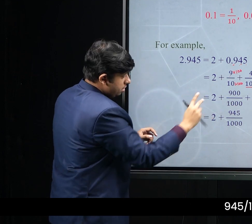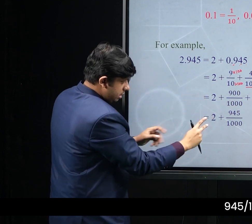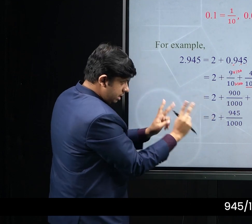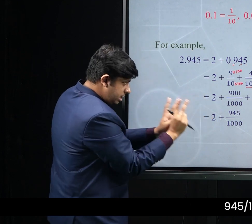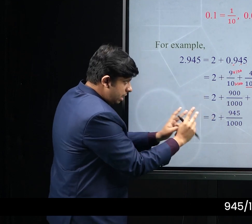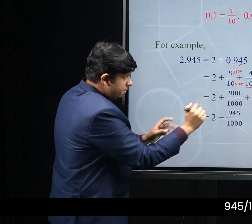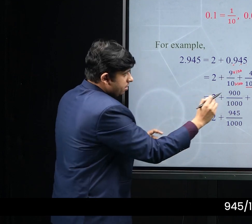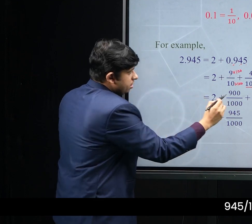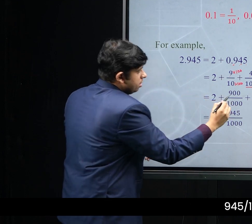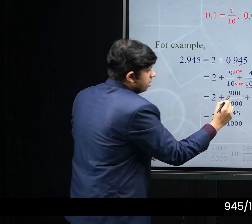945 by 1000.